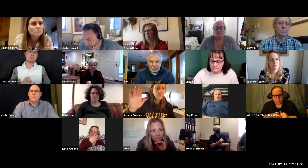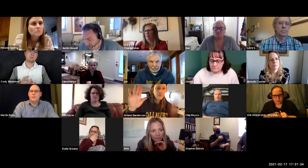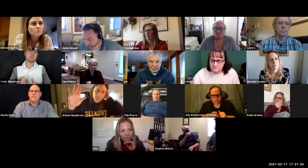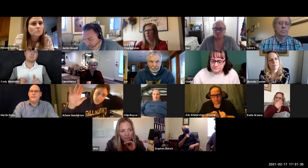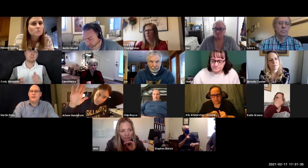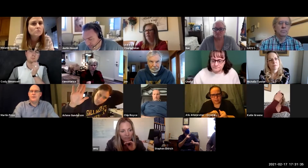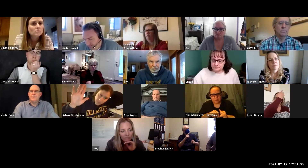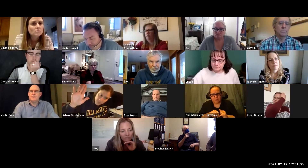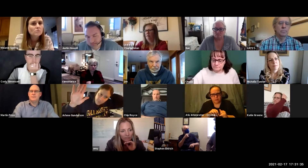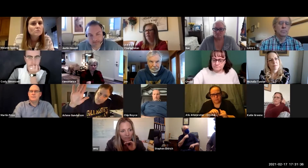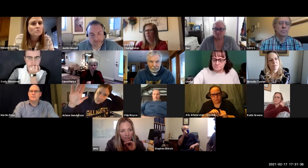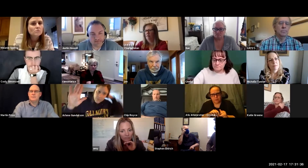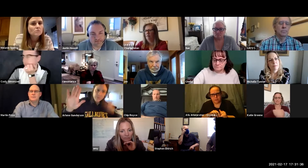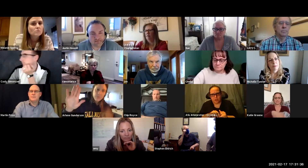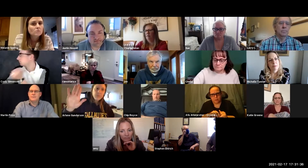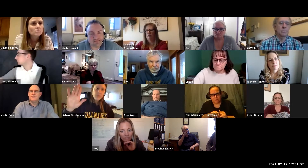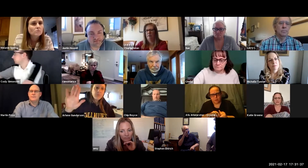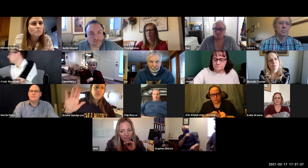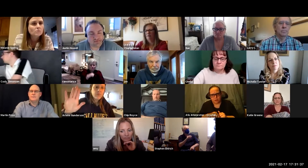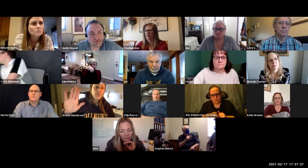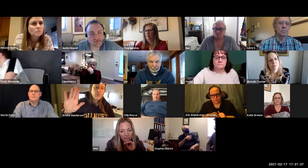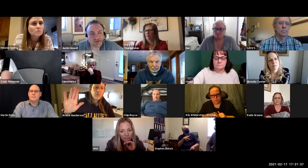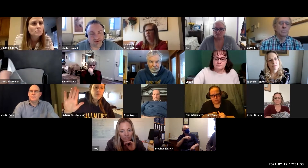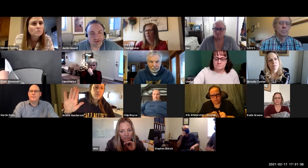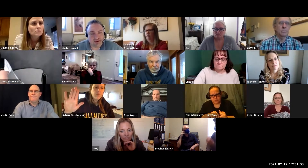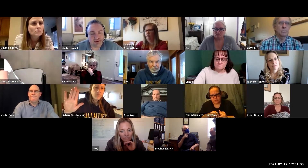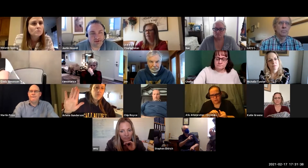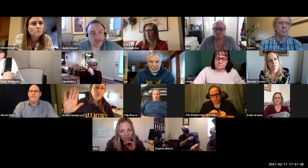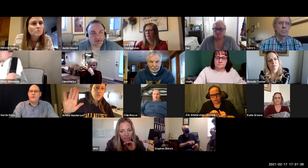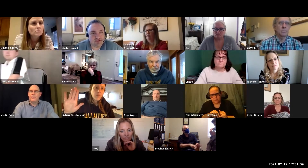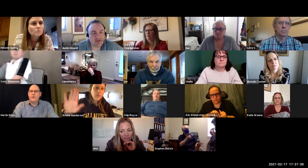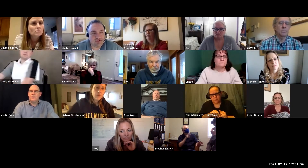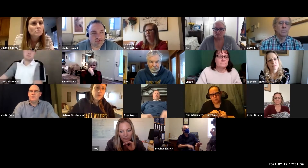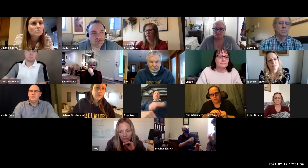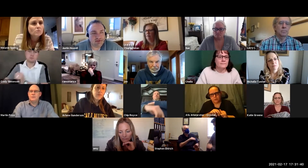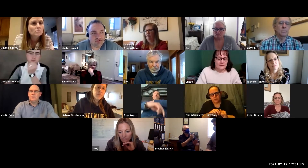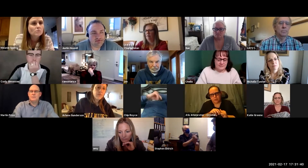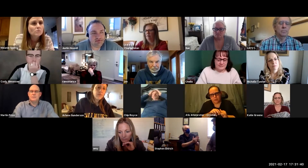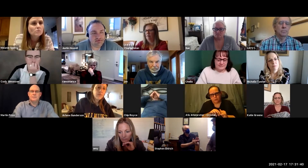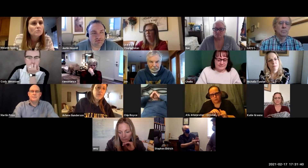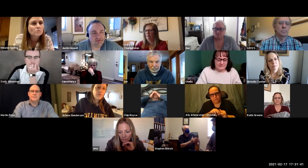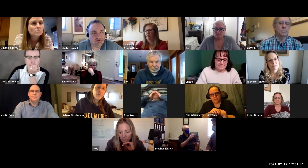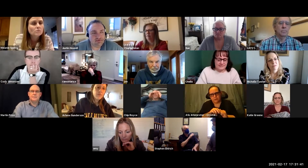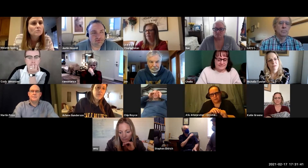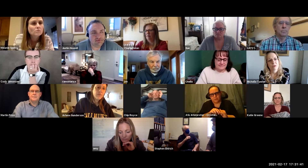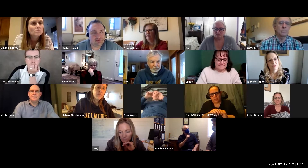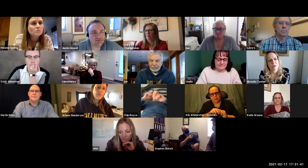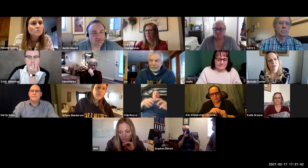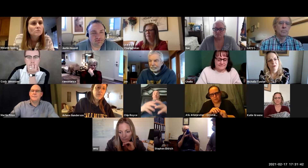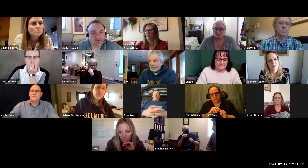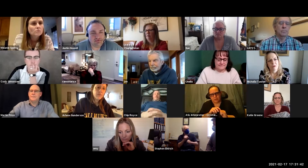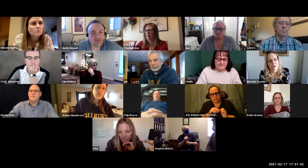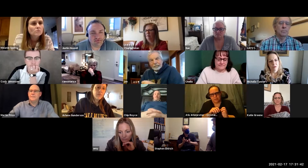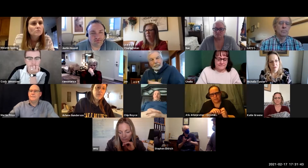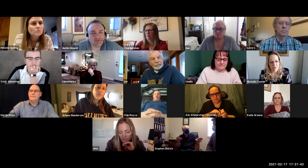I don't know if he's been, with his job, if that would be a conflict of interest with his other job. So, and I don't know if the